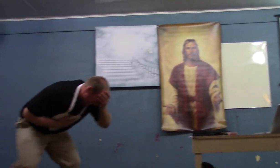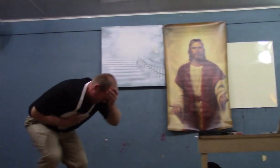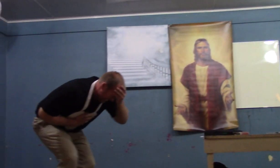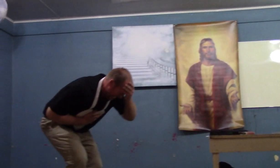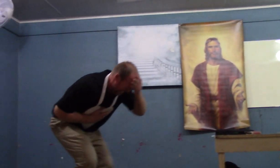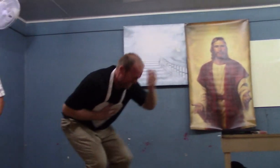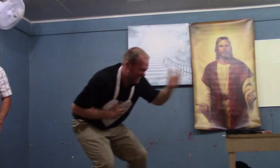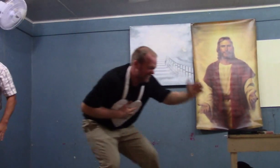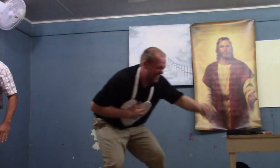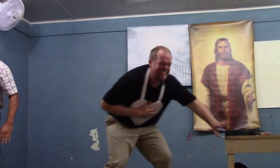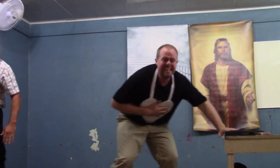Dear.